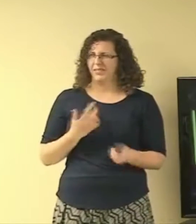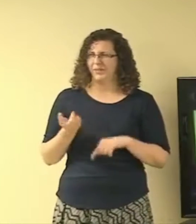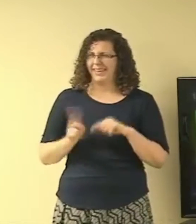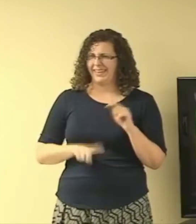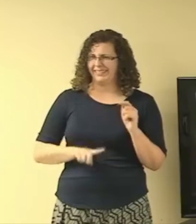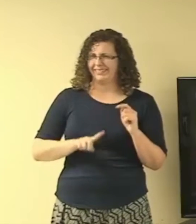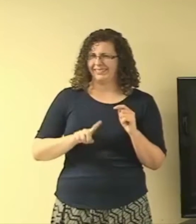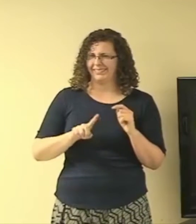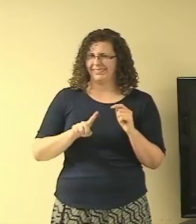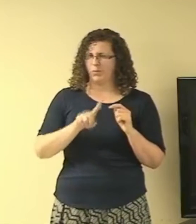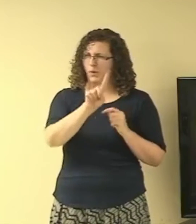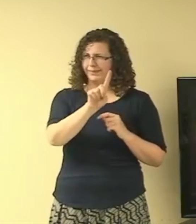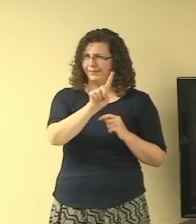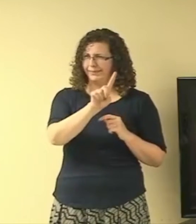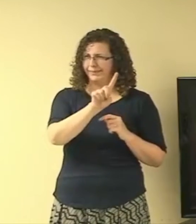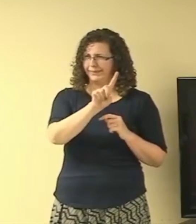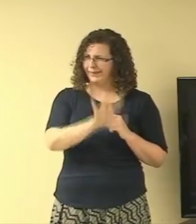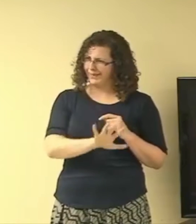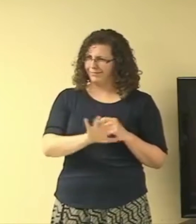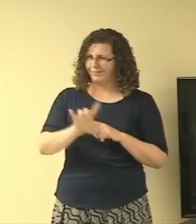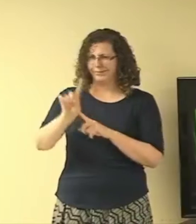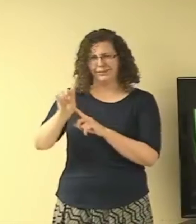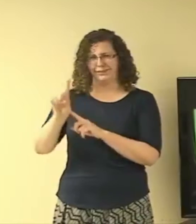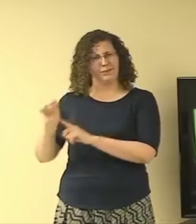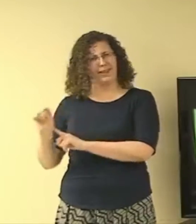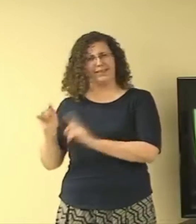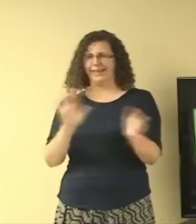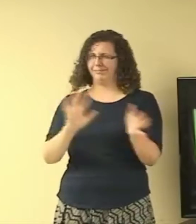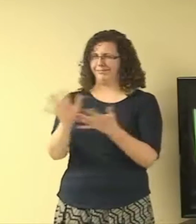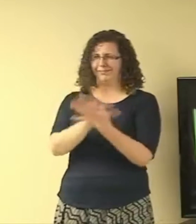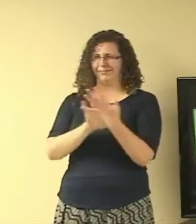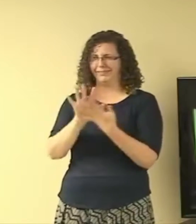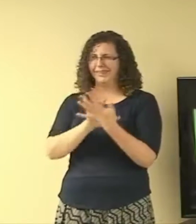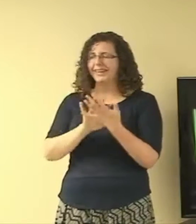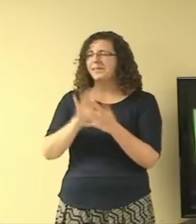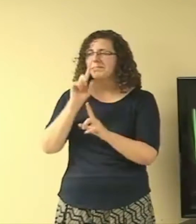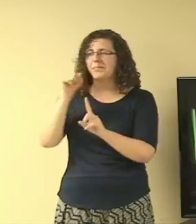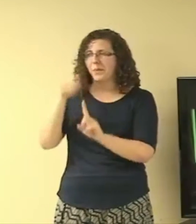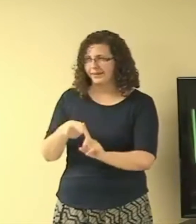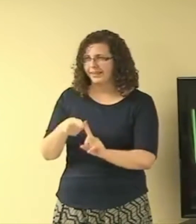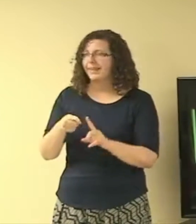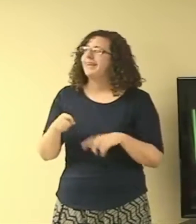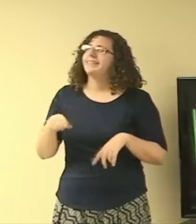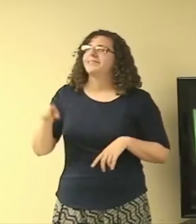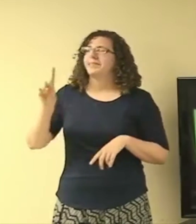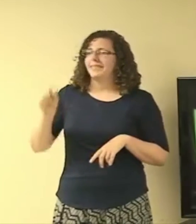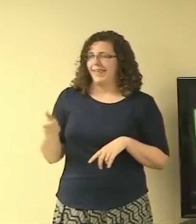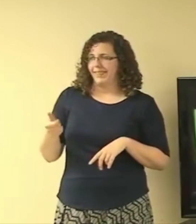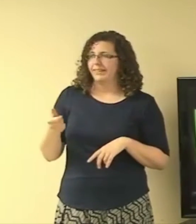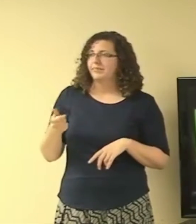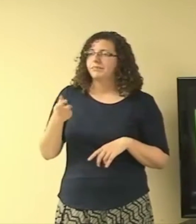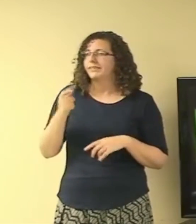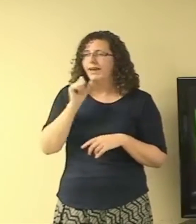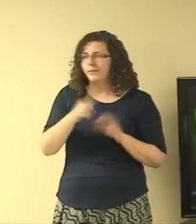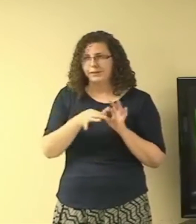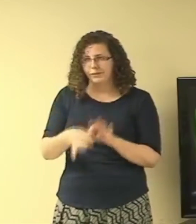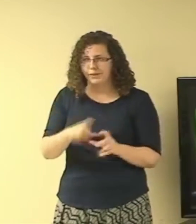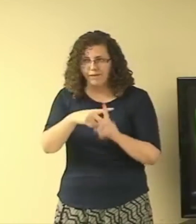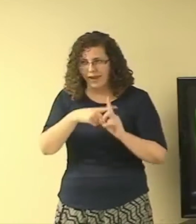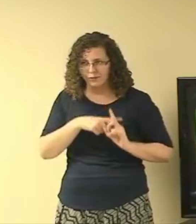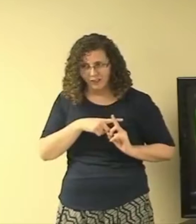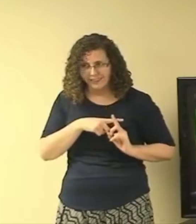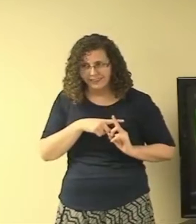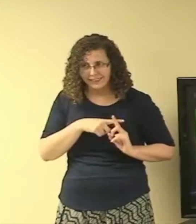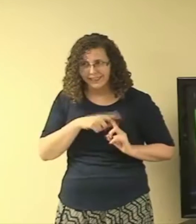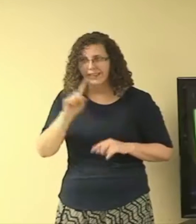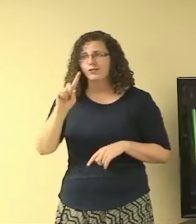tenth. It means tenth. Now, if you don't want to give a tithe, that's okay. You're not going to hell. That's not the issue. It's not a salvation issue. It's